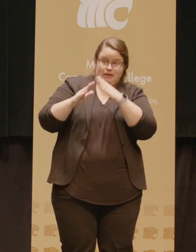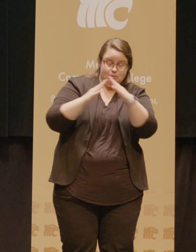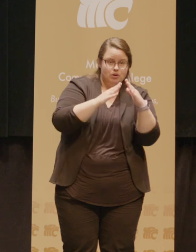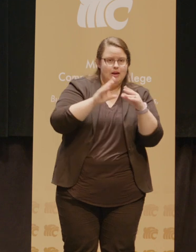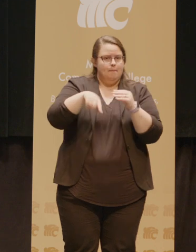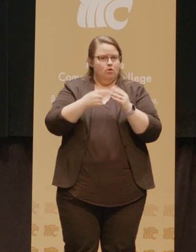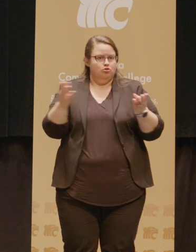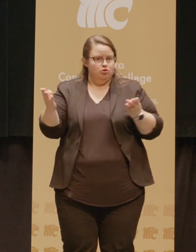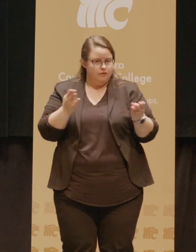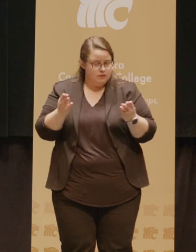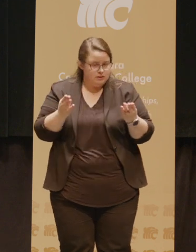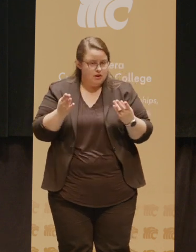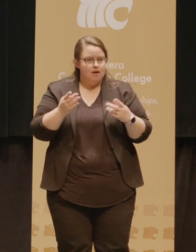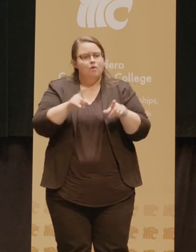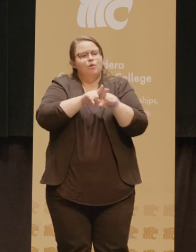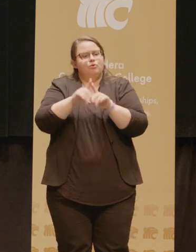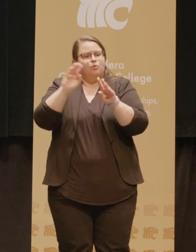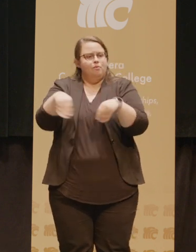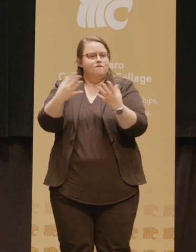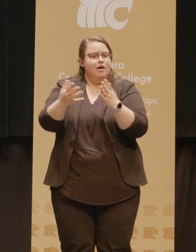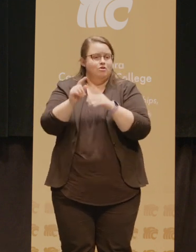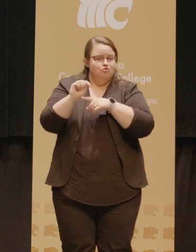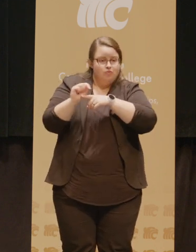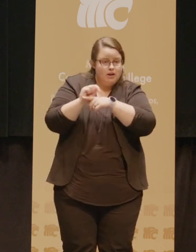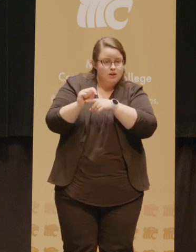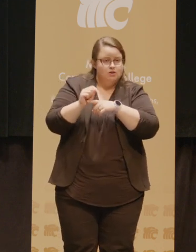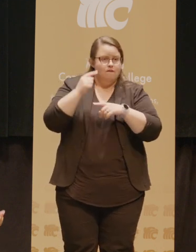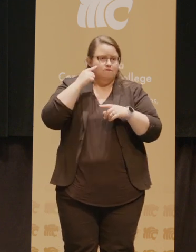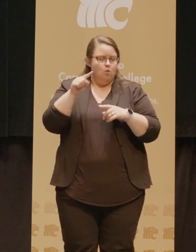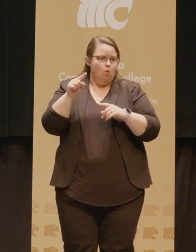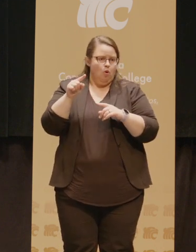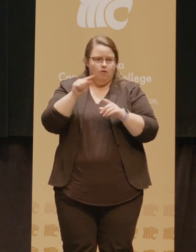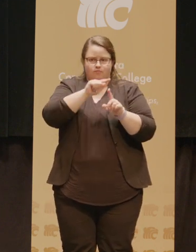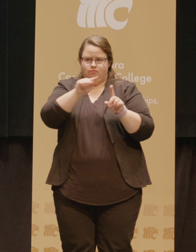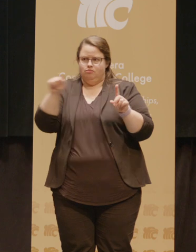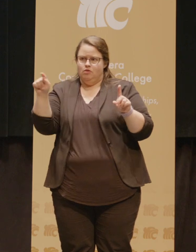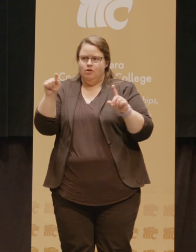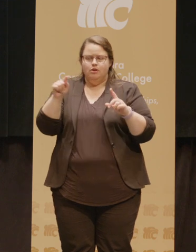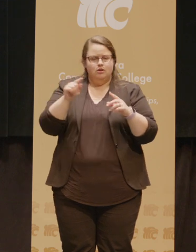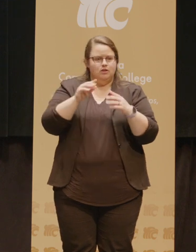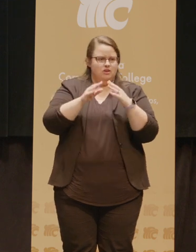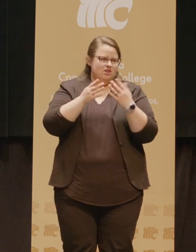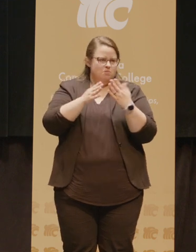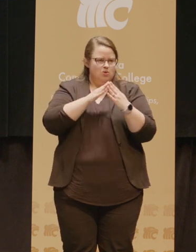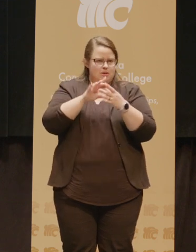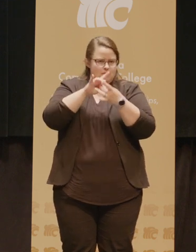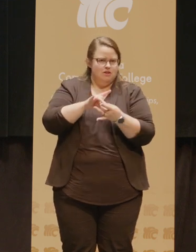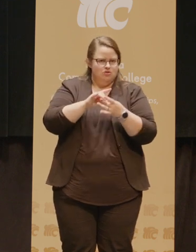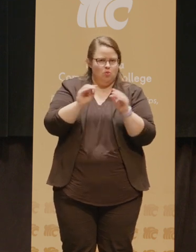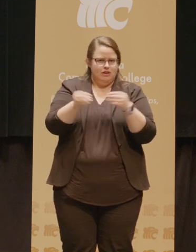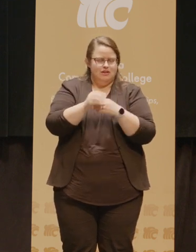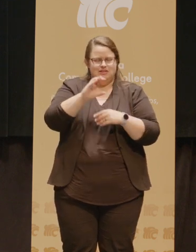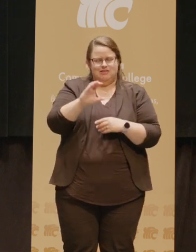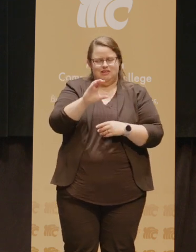services, and we also provide trainings for those community-based organizations or CBOs about